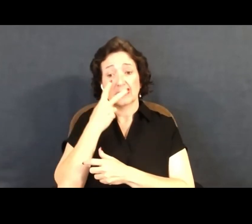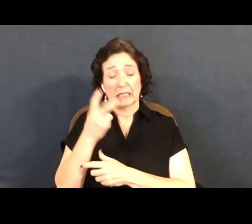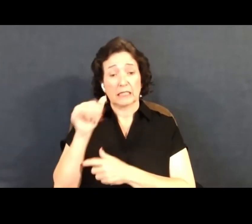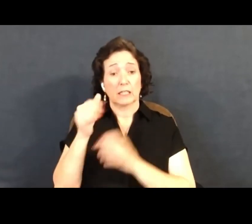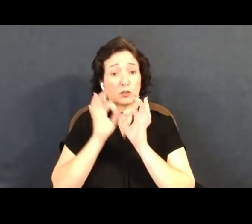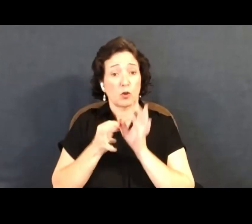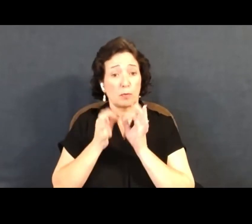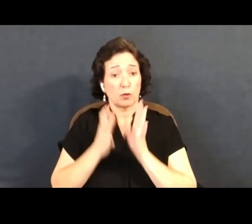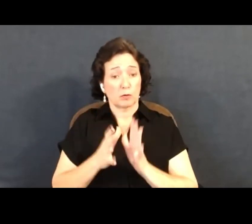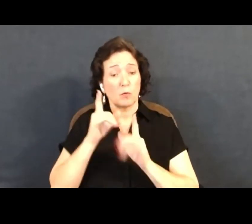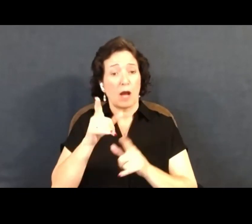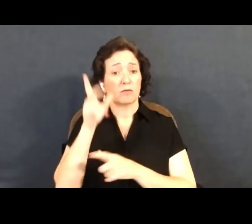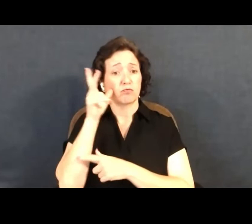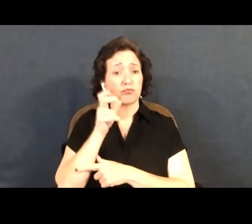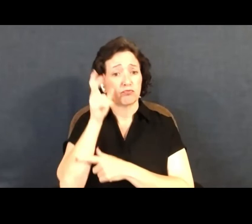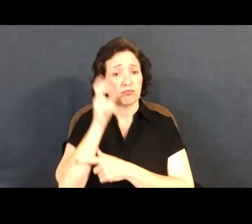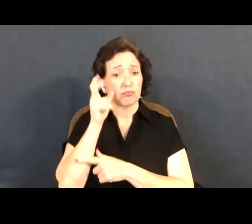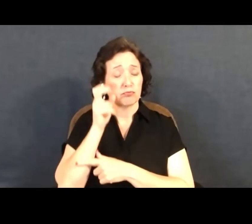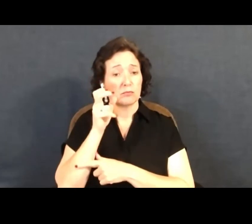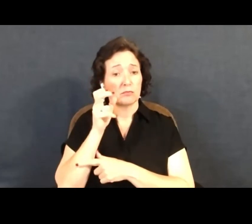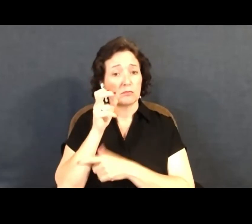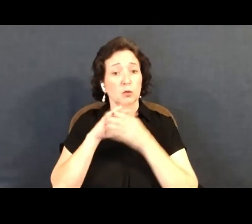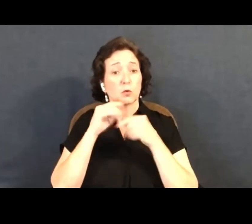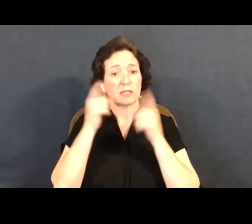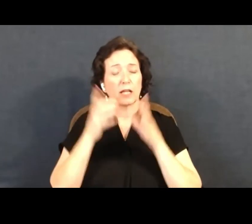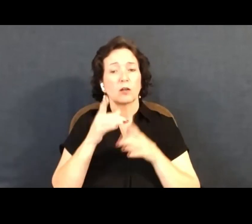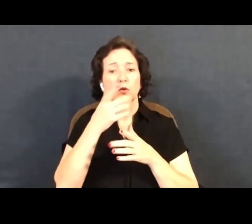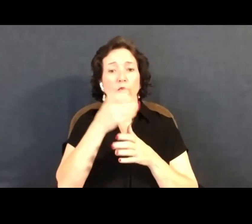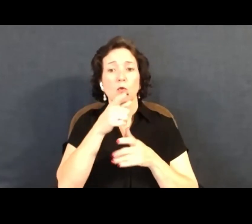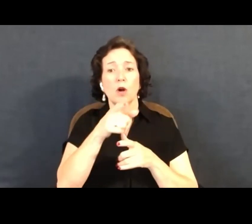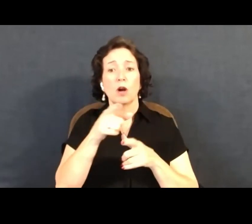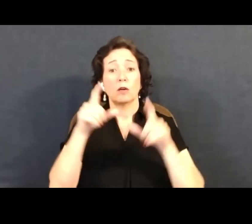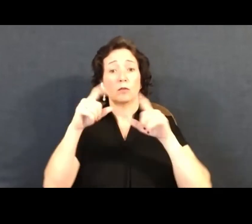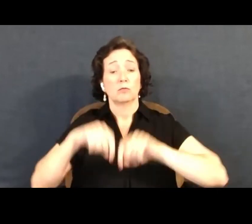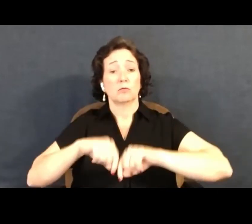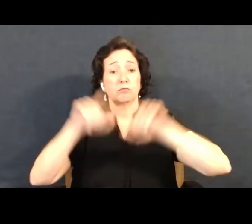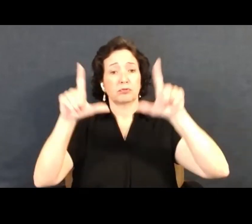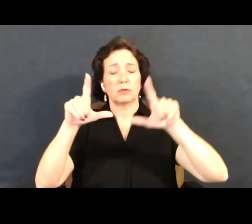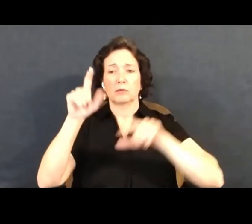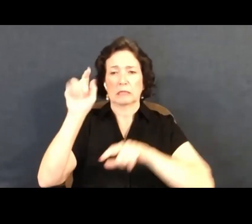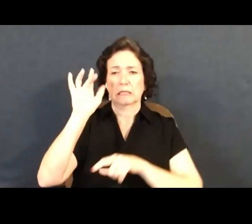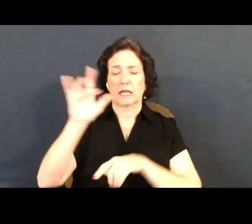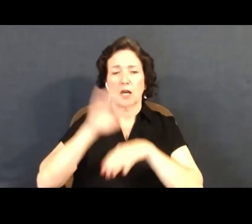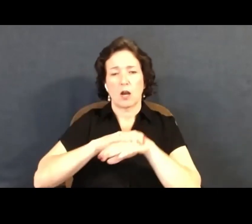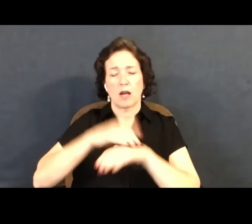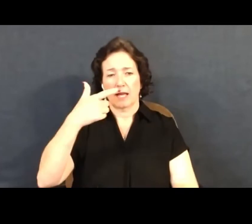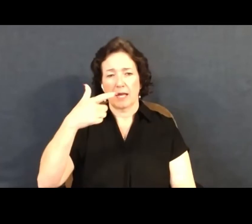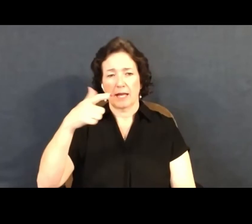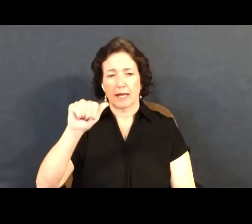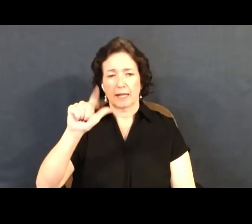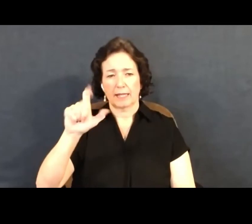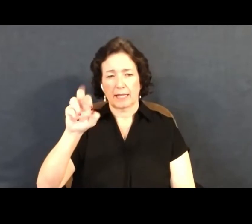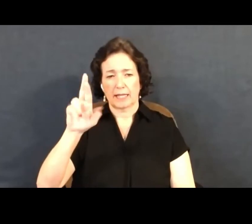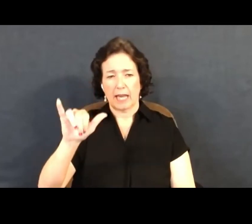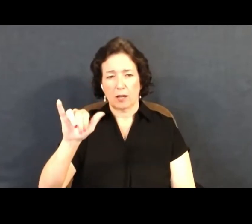are listening to the storyteller, then you want to put your device on gallery view and you'll be able to